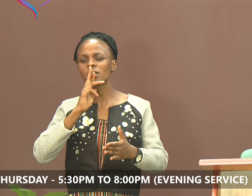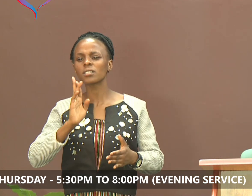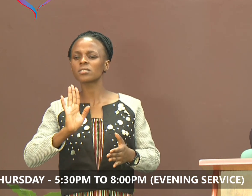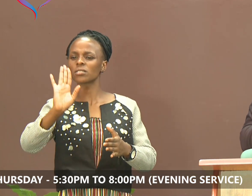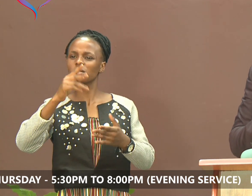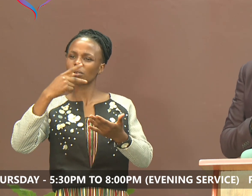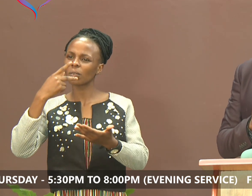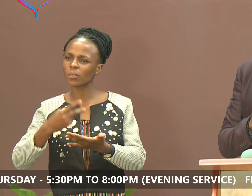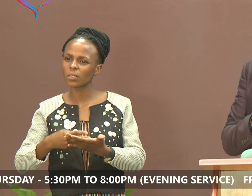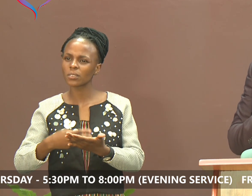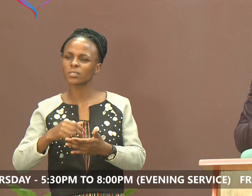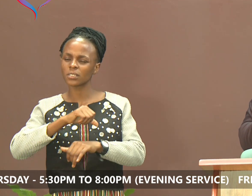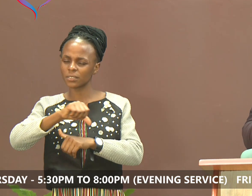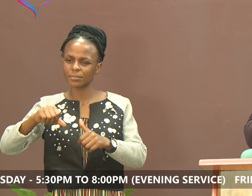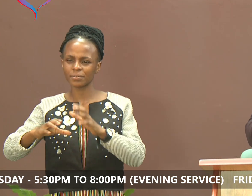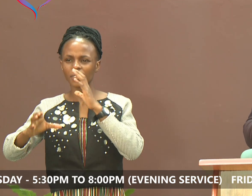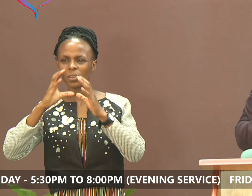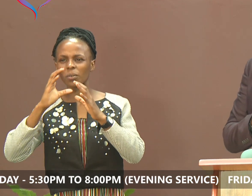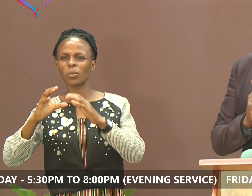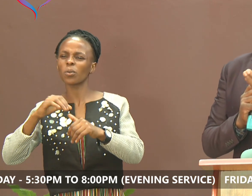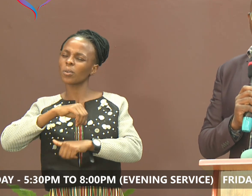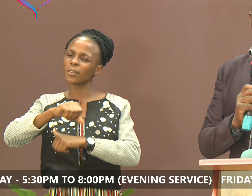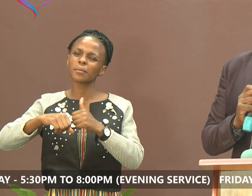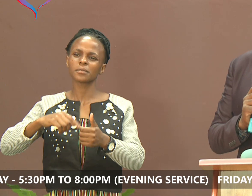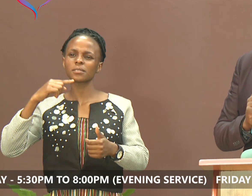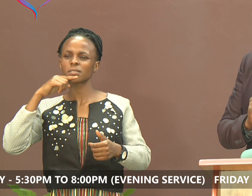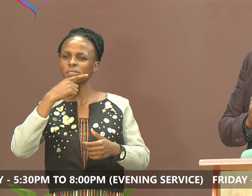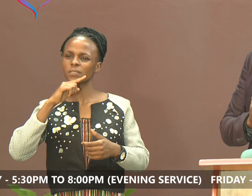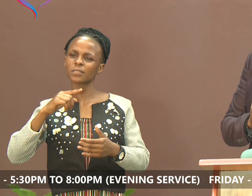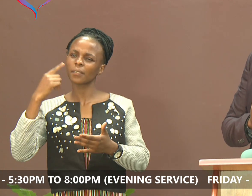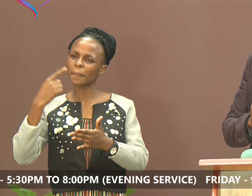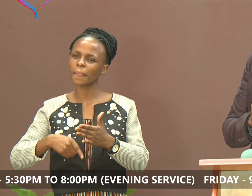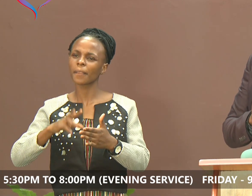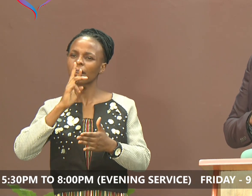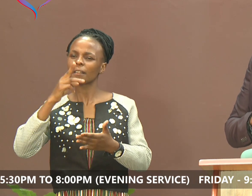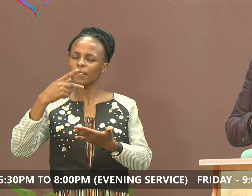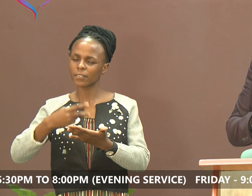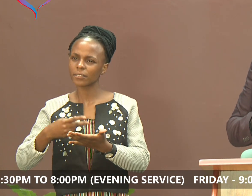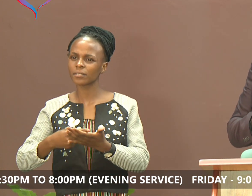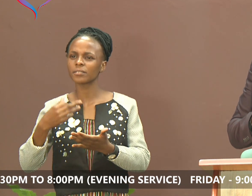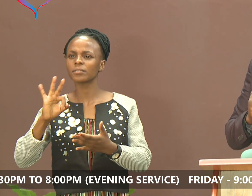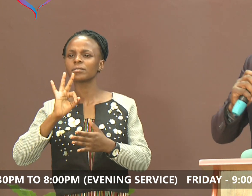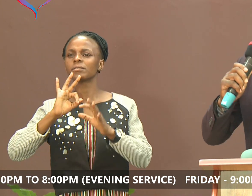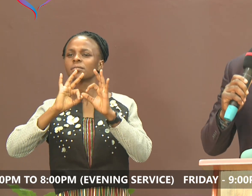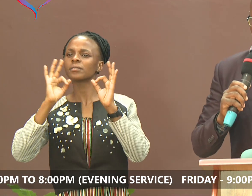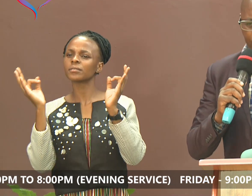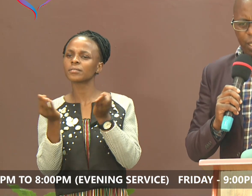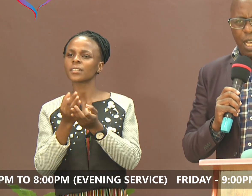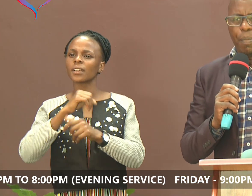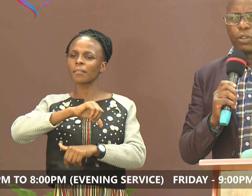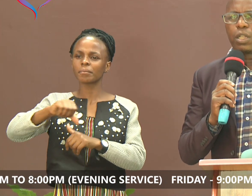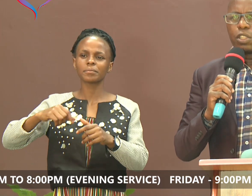about communication, about social media? What are the values of your family about social media? Do you have